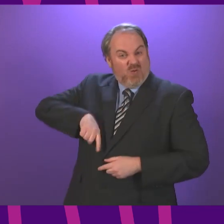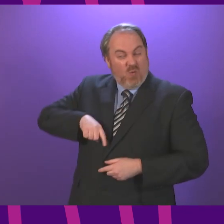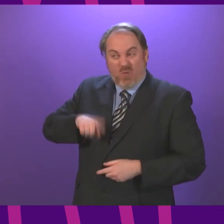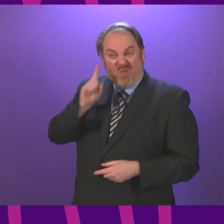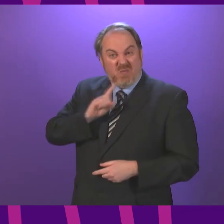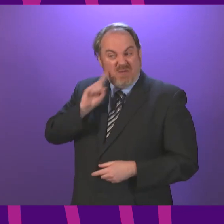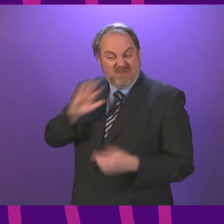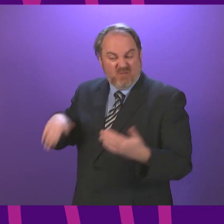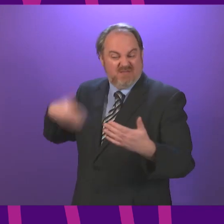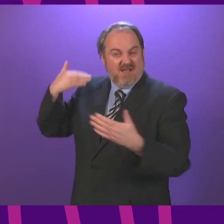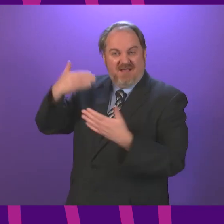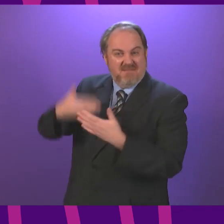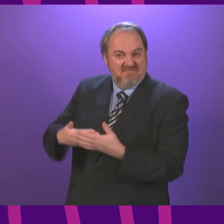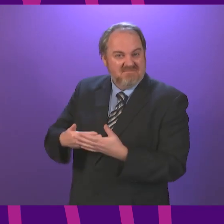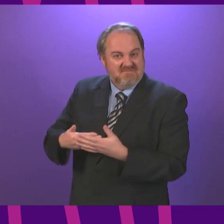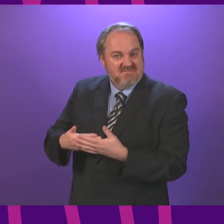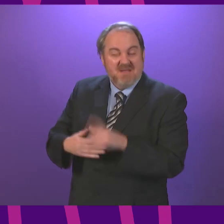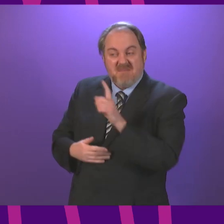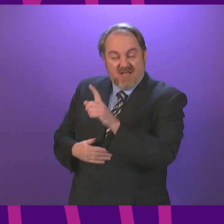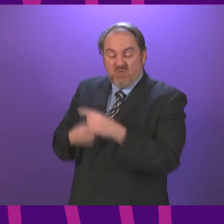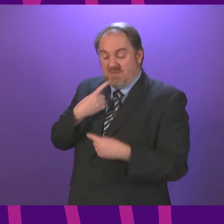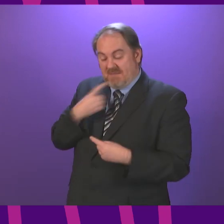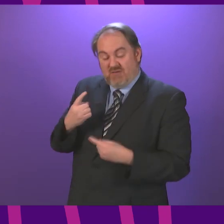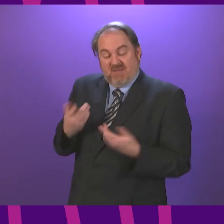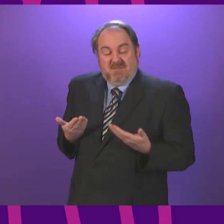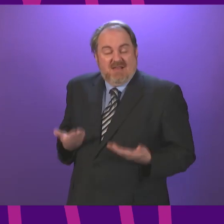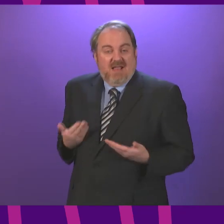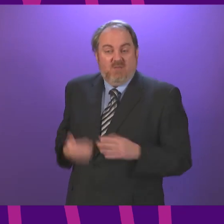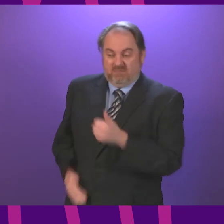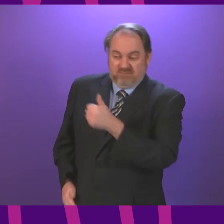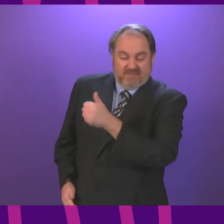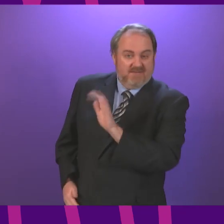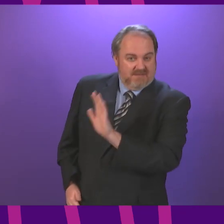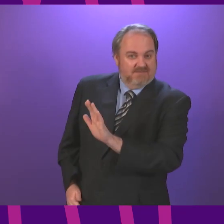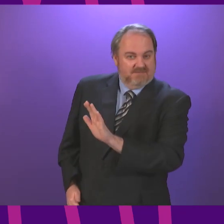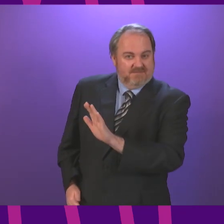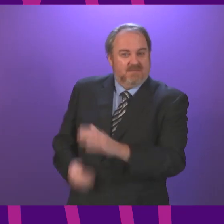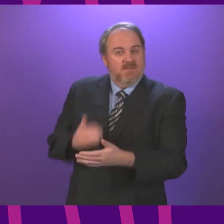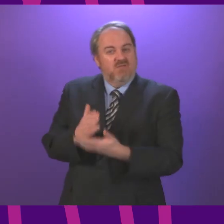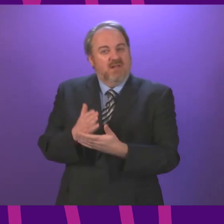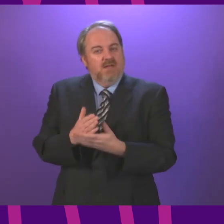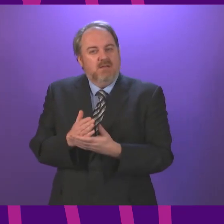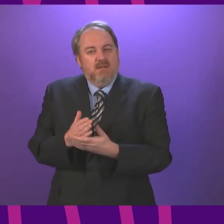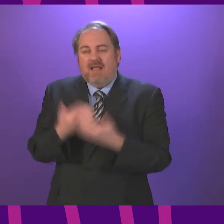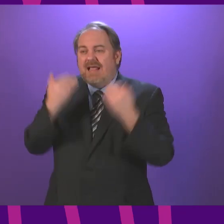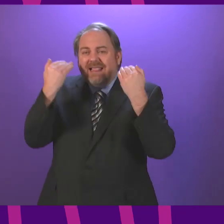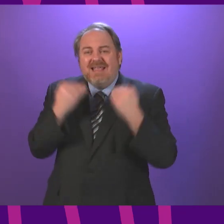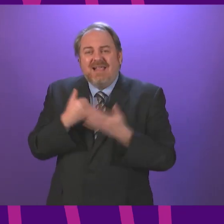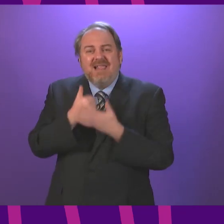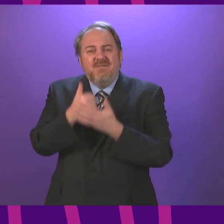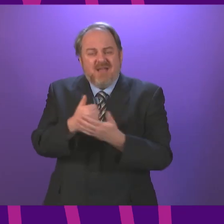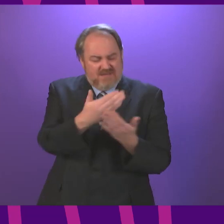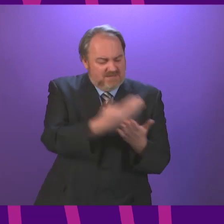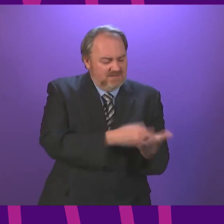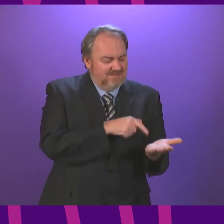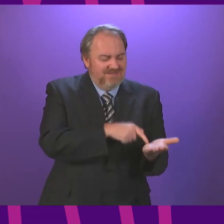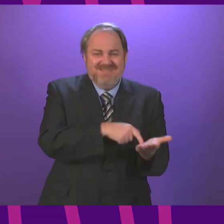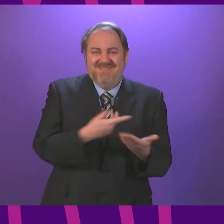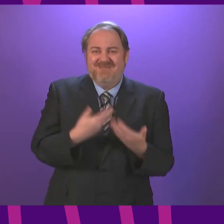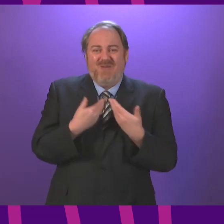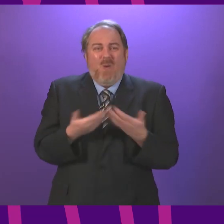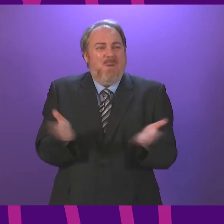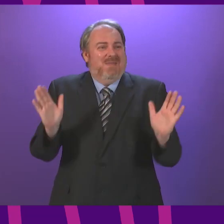heart of this. The legal advice is there for everyone to see, and